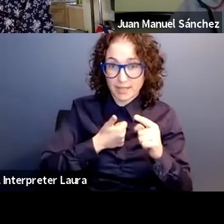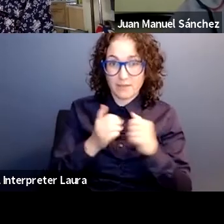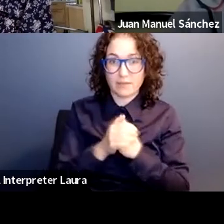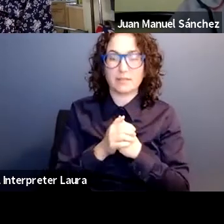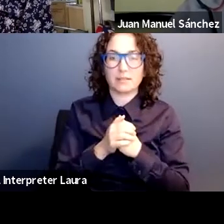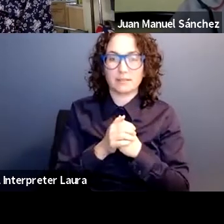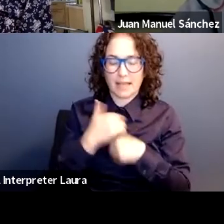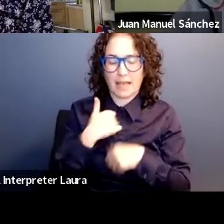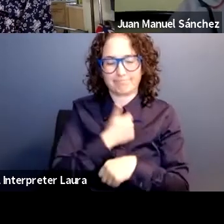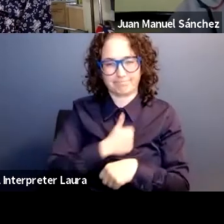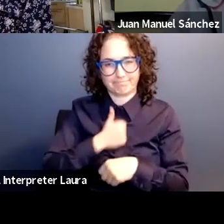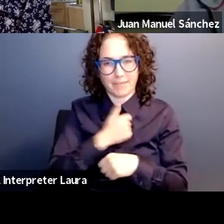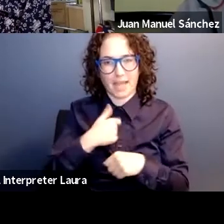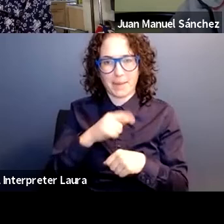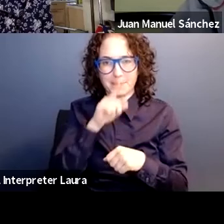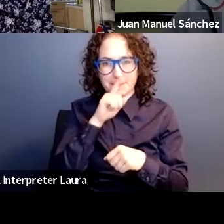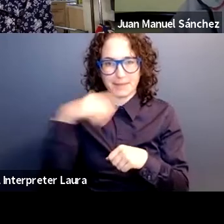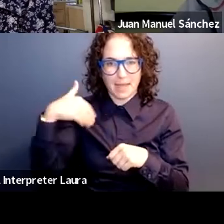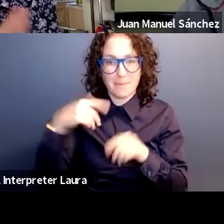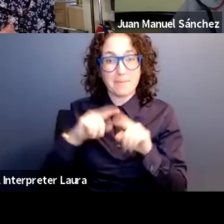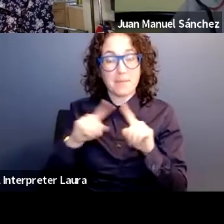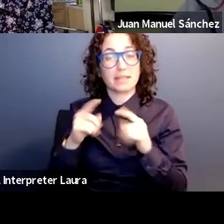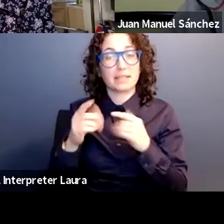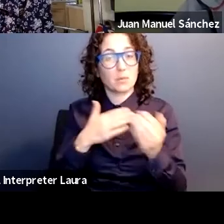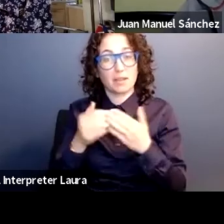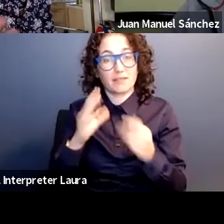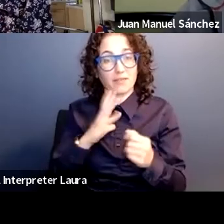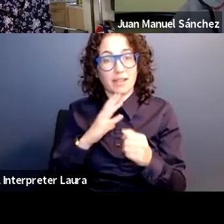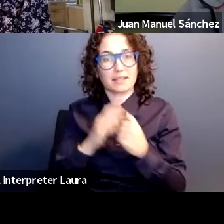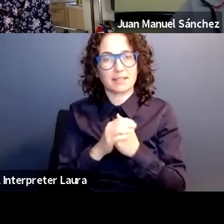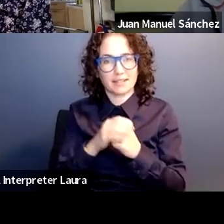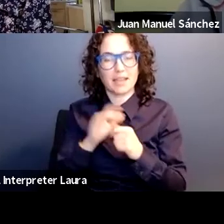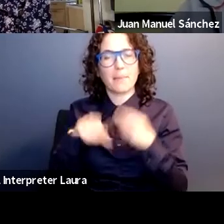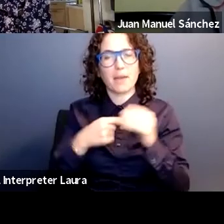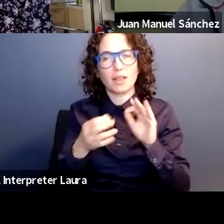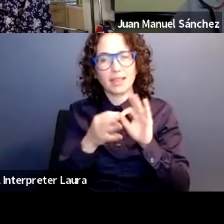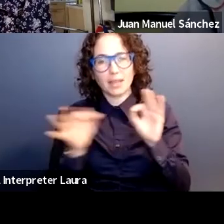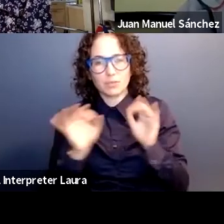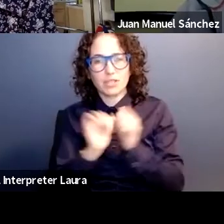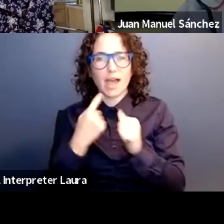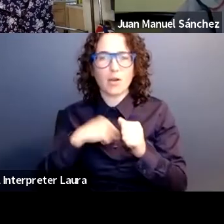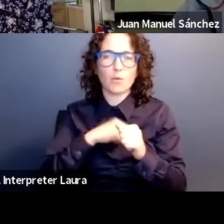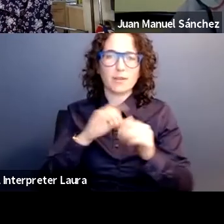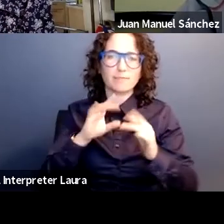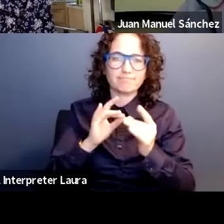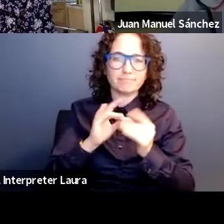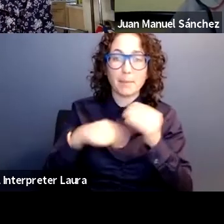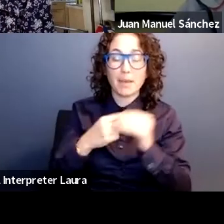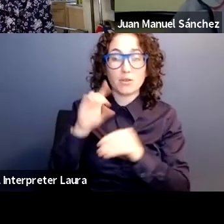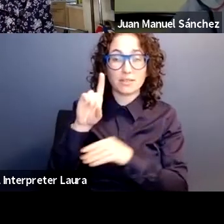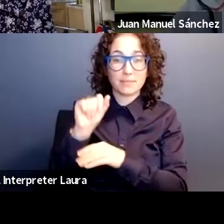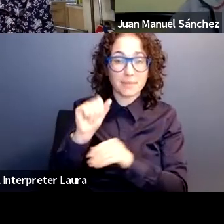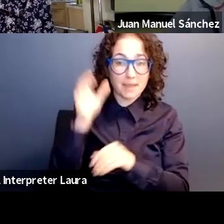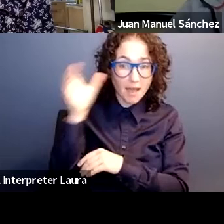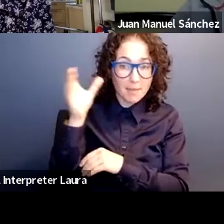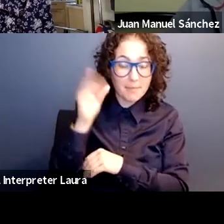I apologize for not doing this earlier. But that's around language and how we refer to disability concepts and